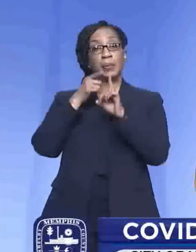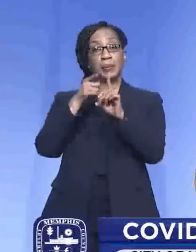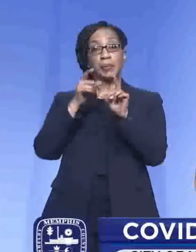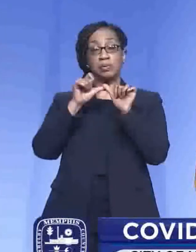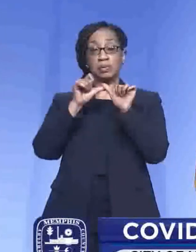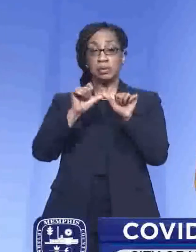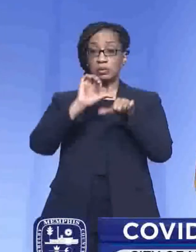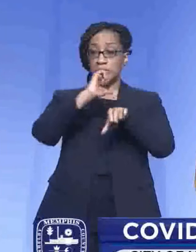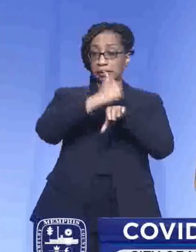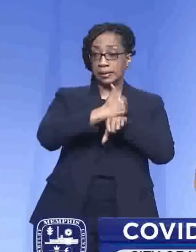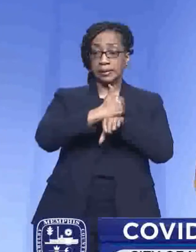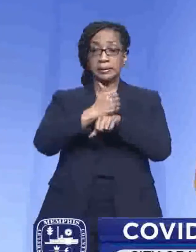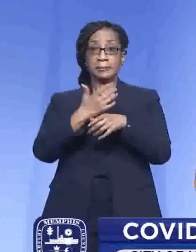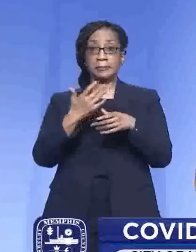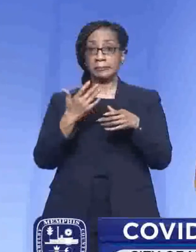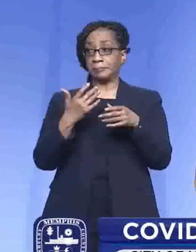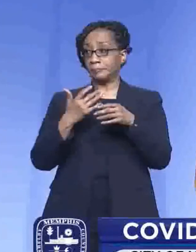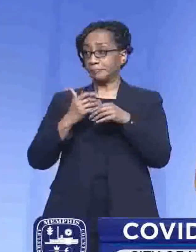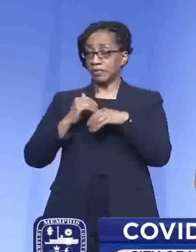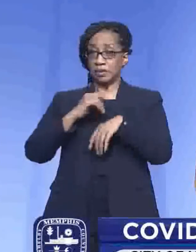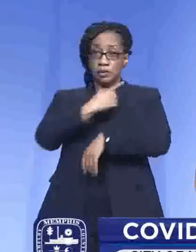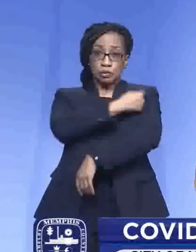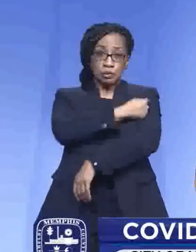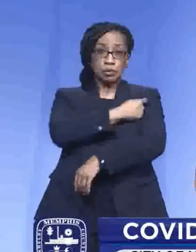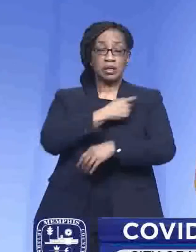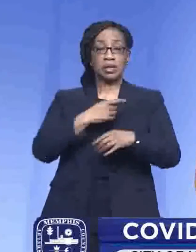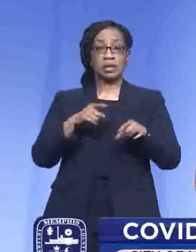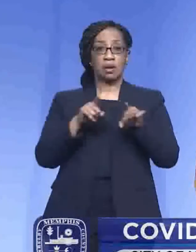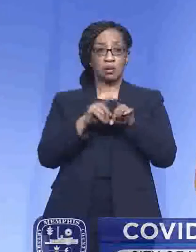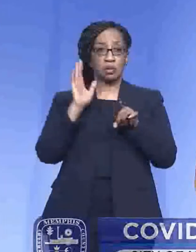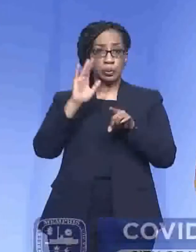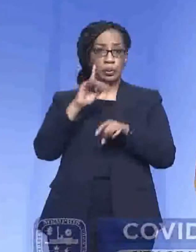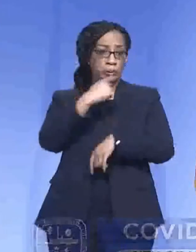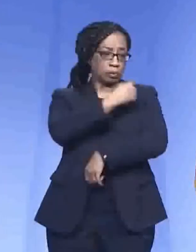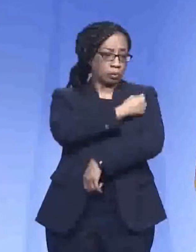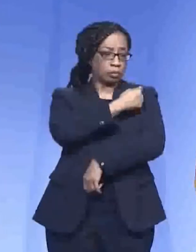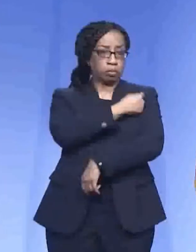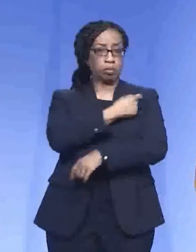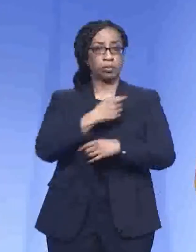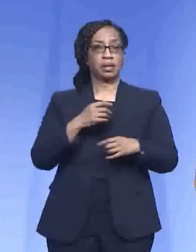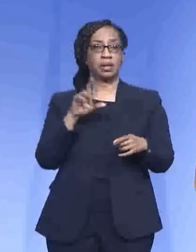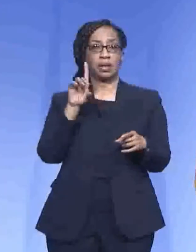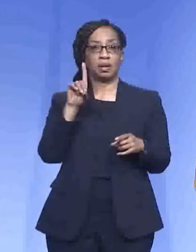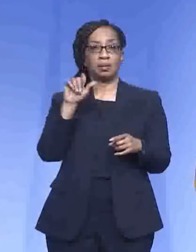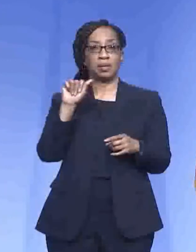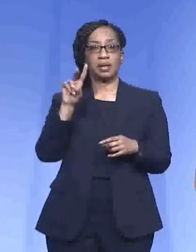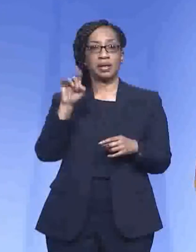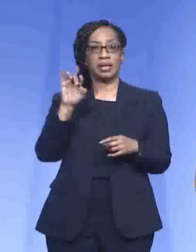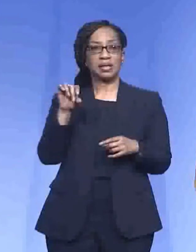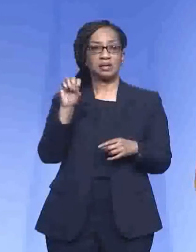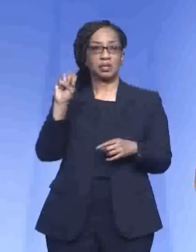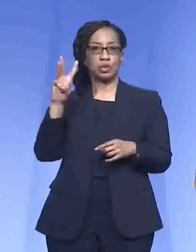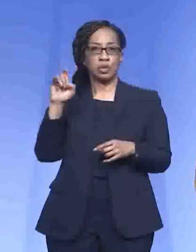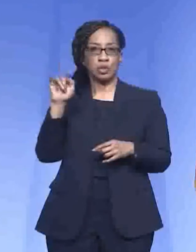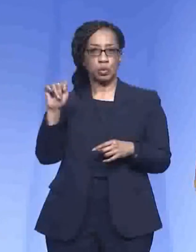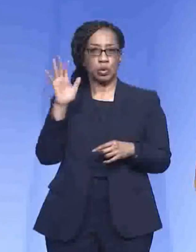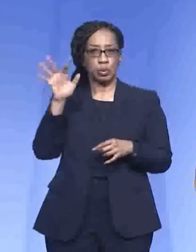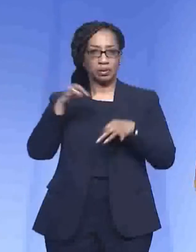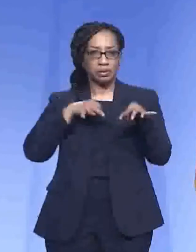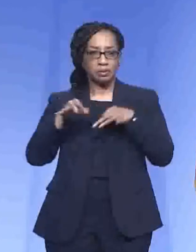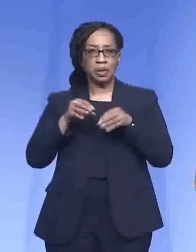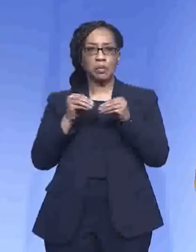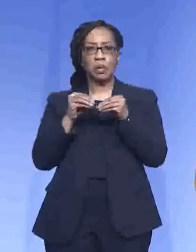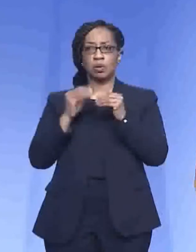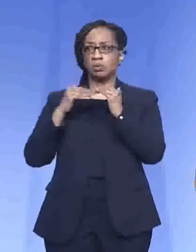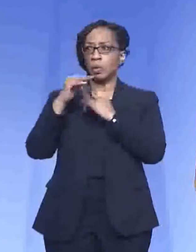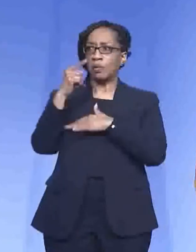said, delivering doses. David Sweat will tell you how we've done so far. I know we're north of 100,000. David, you'll give us the